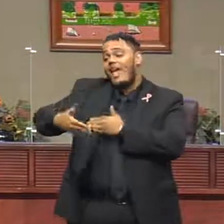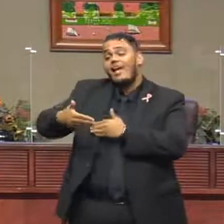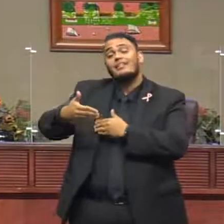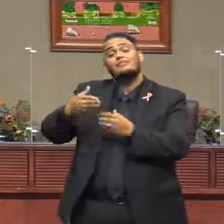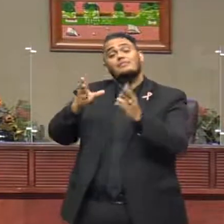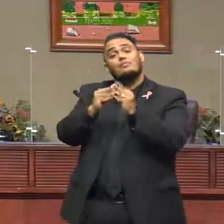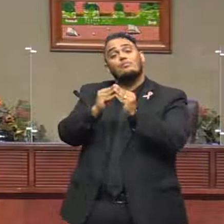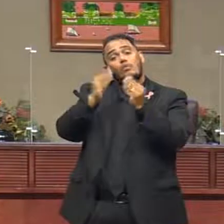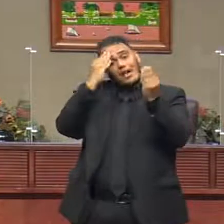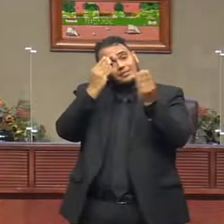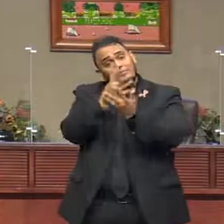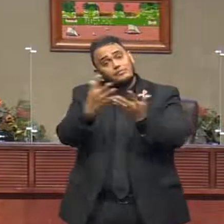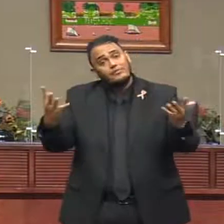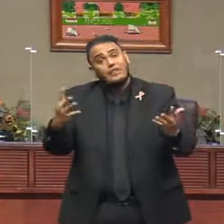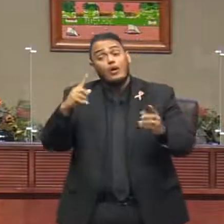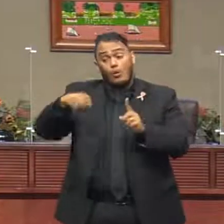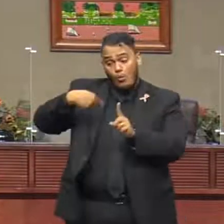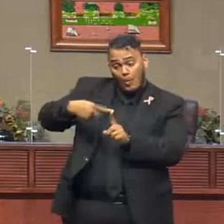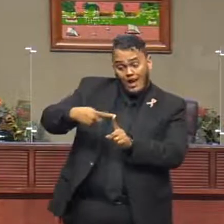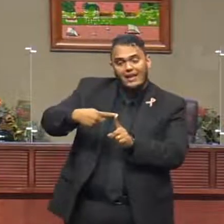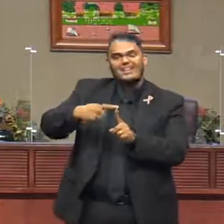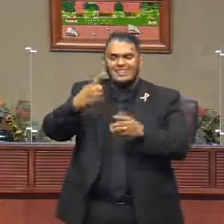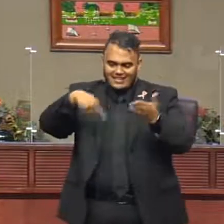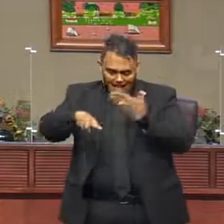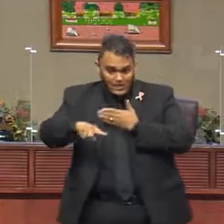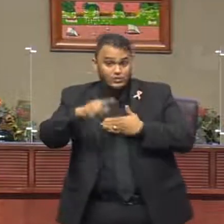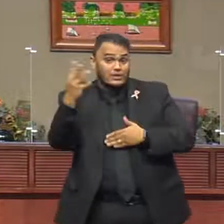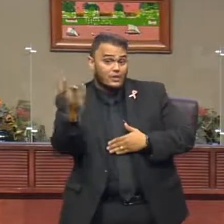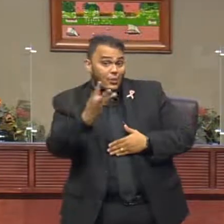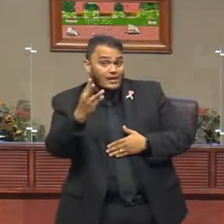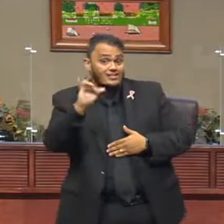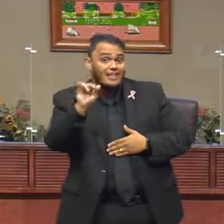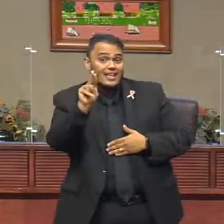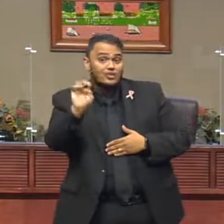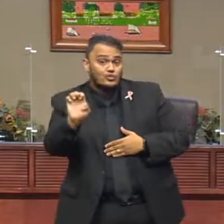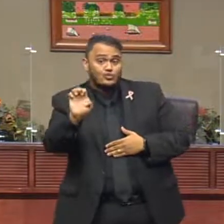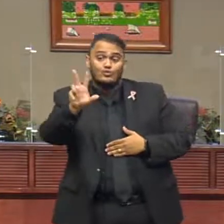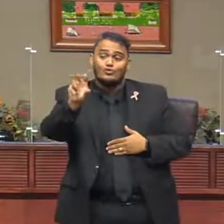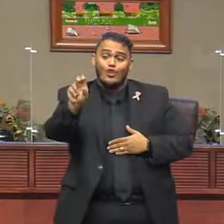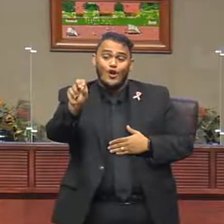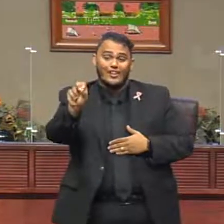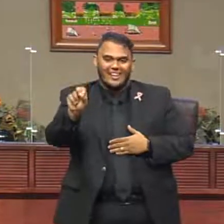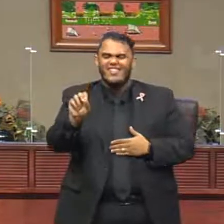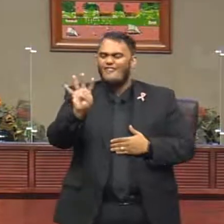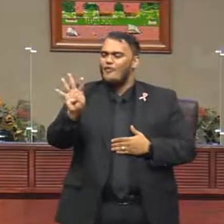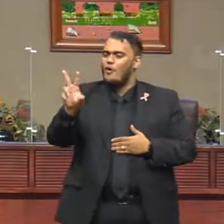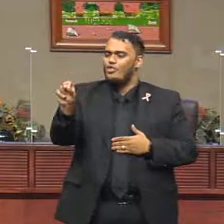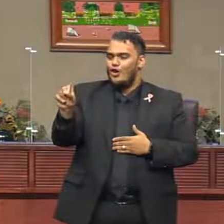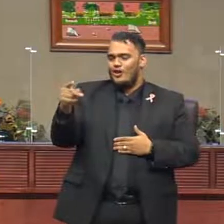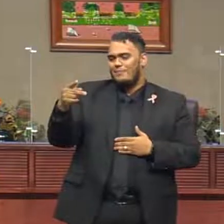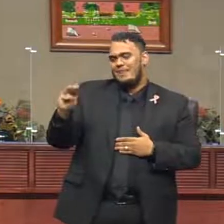for next Wednesday, June 30th at 4:30 p.m. right here at Orange